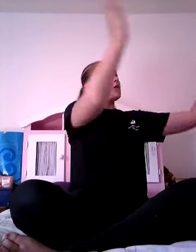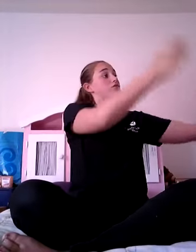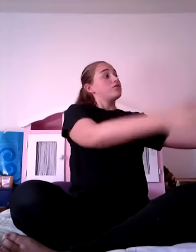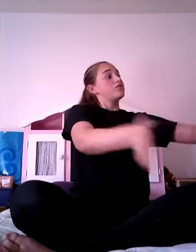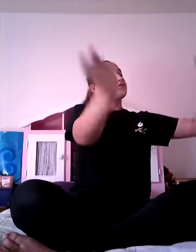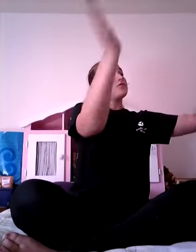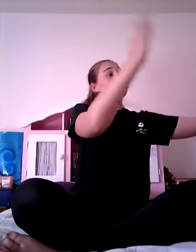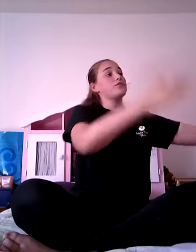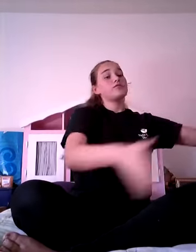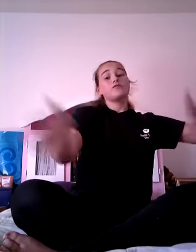And